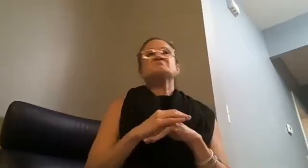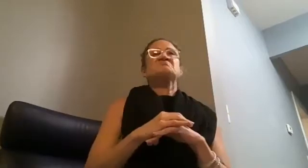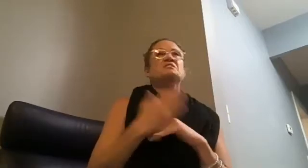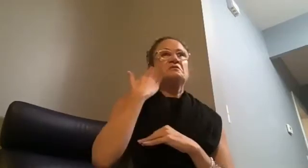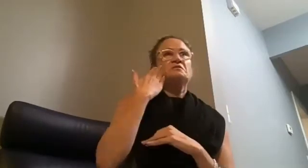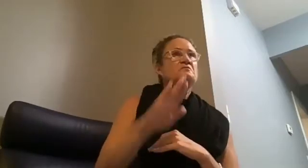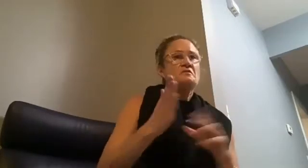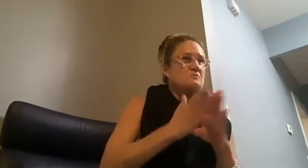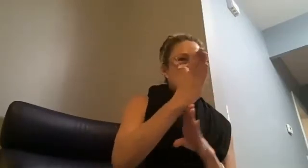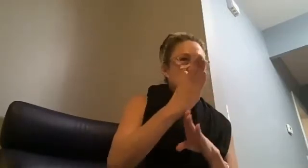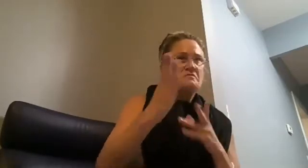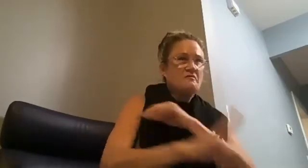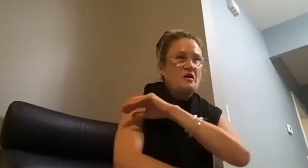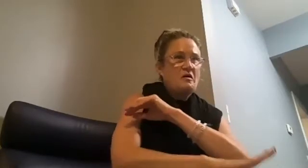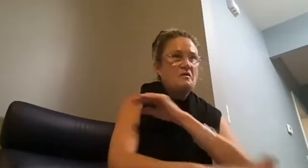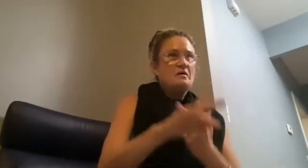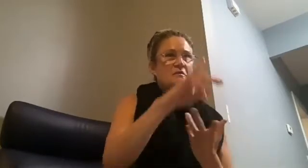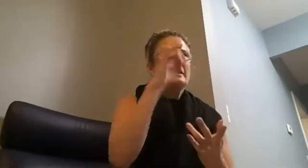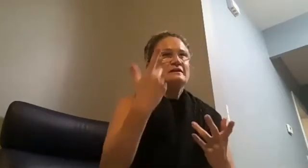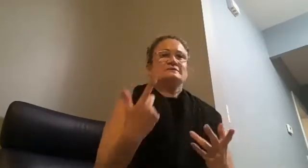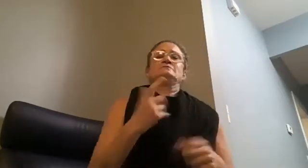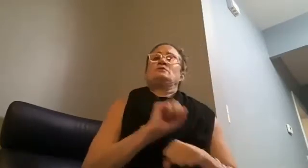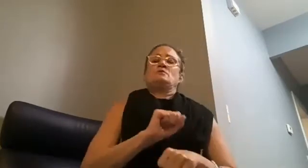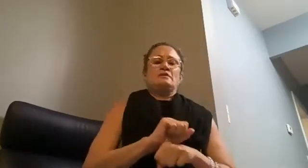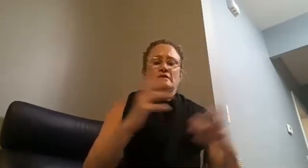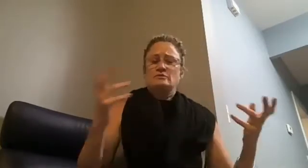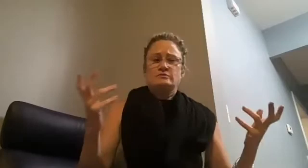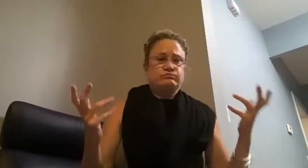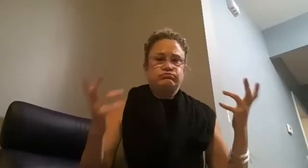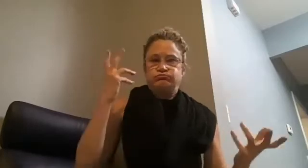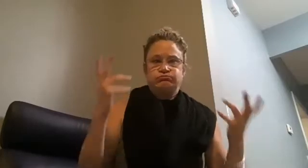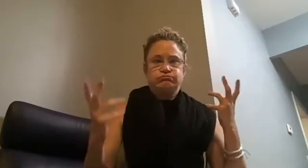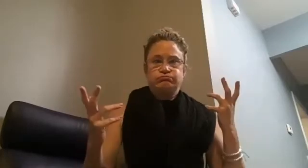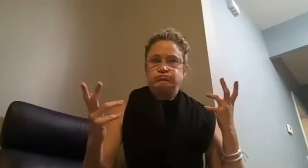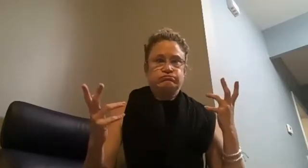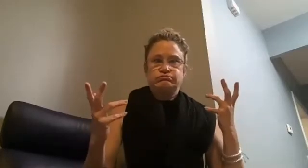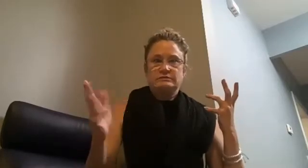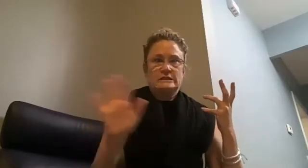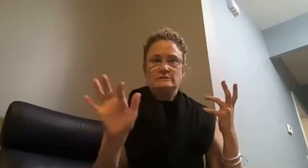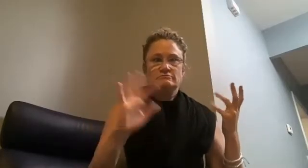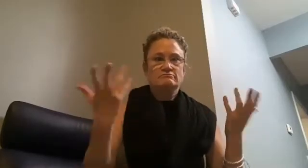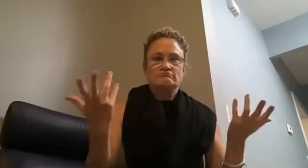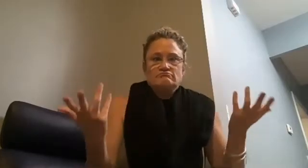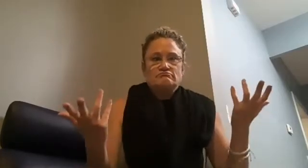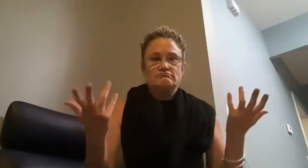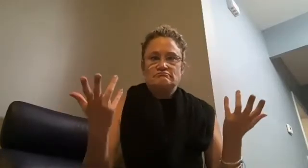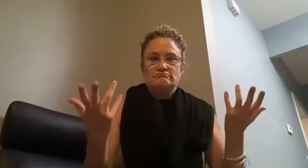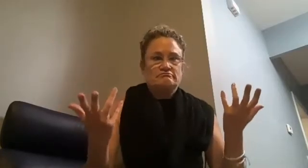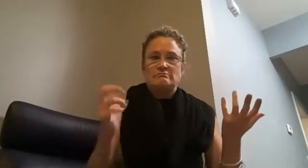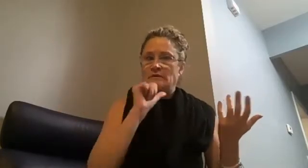come the fall. The industry I work in is in a lot of, I think similar to a lot of people, the industry I'm in is really unstable right now, but I'm currently